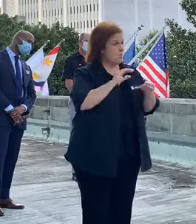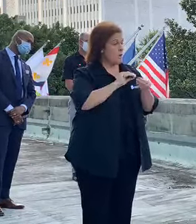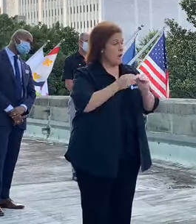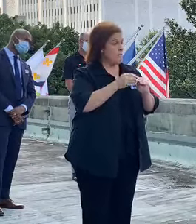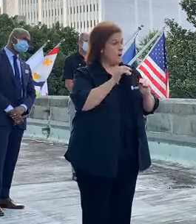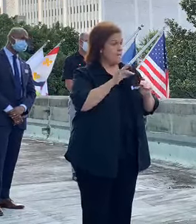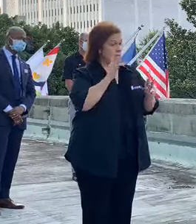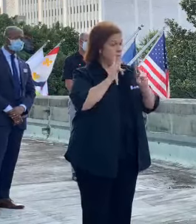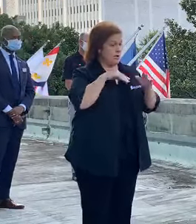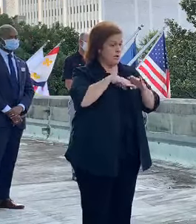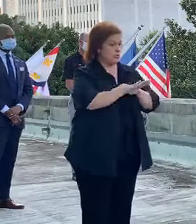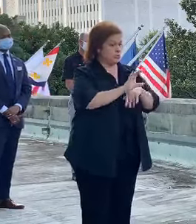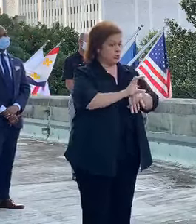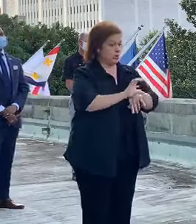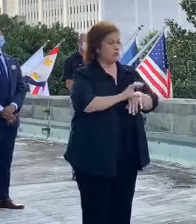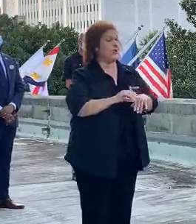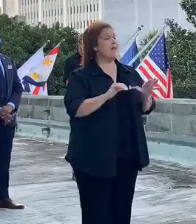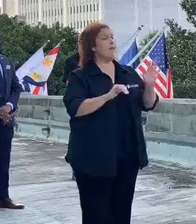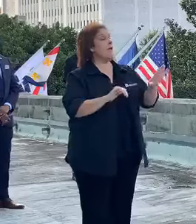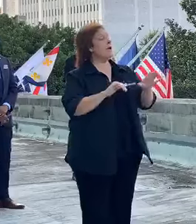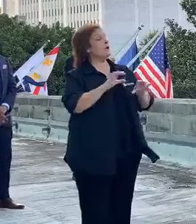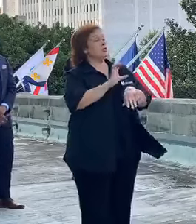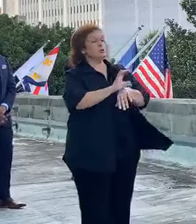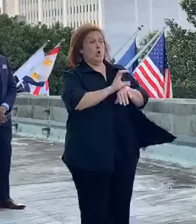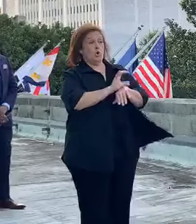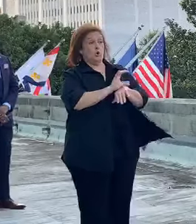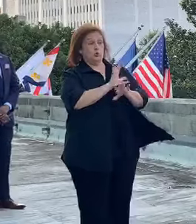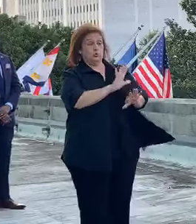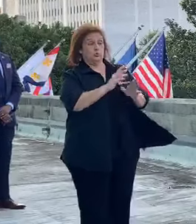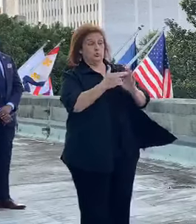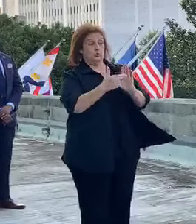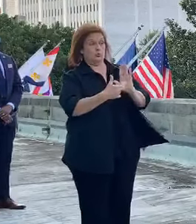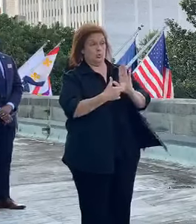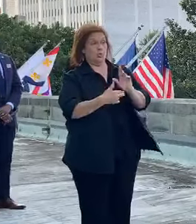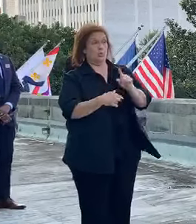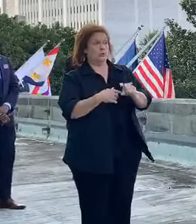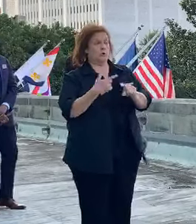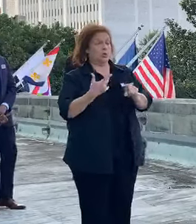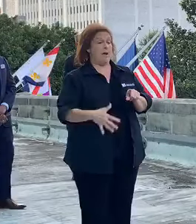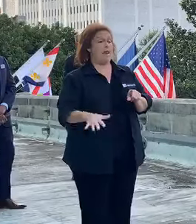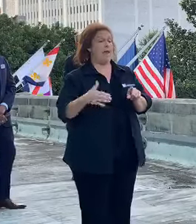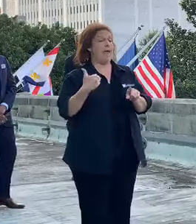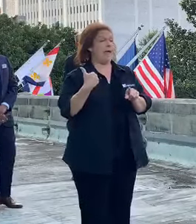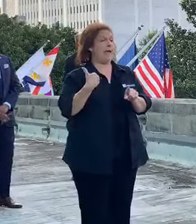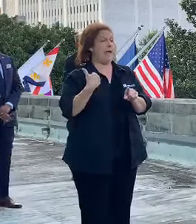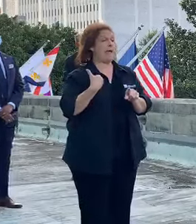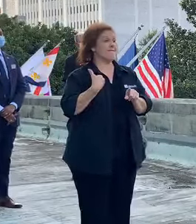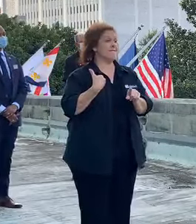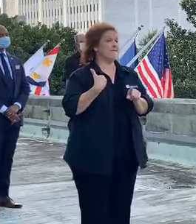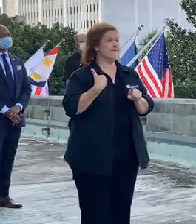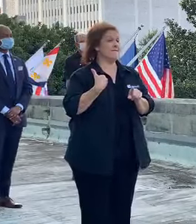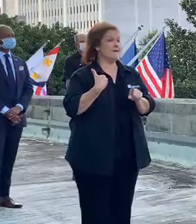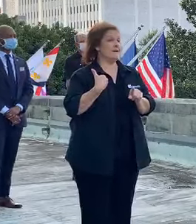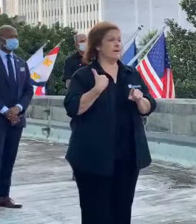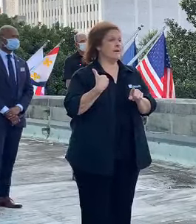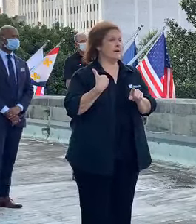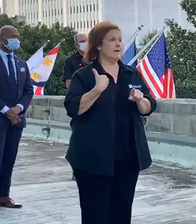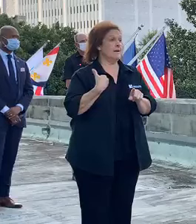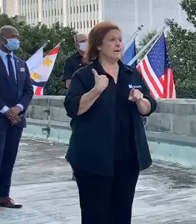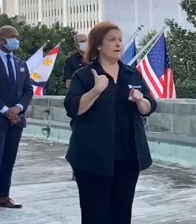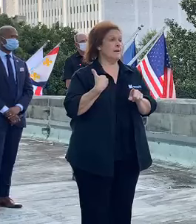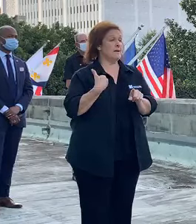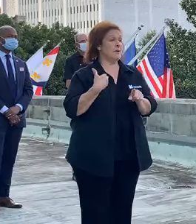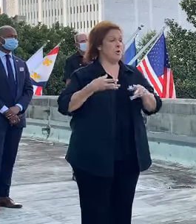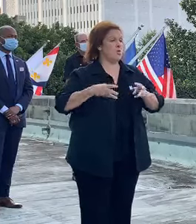Now, a part of the church guidelines, and many of them will have in place a process for